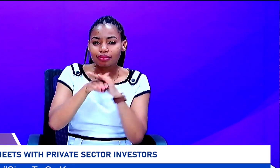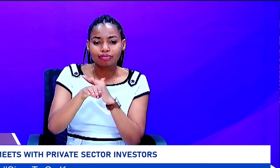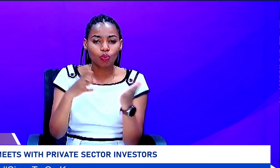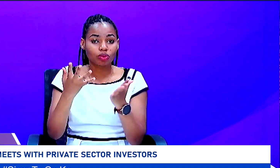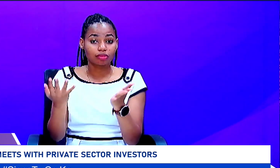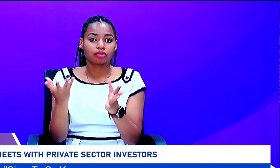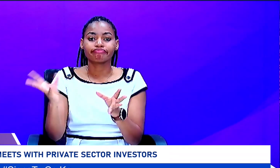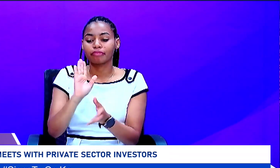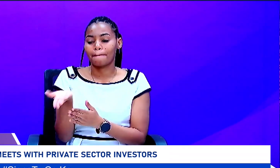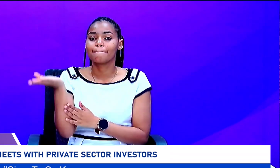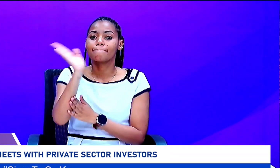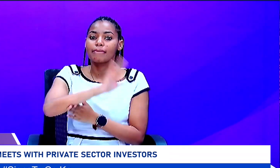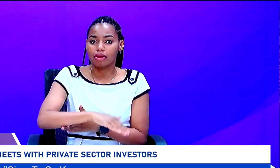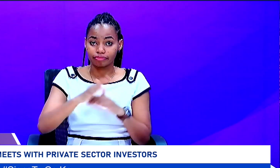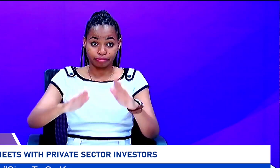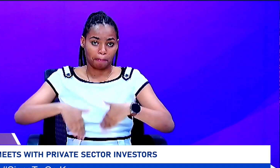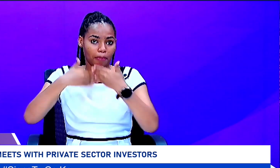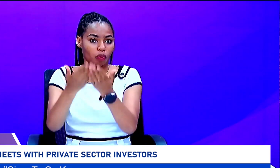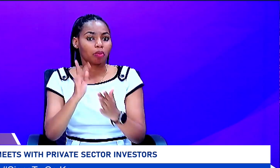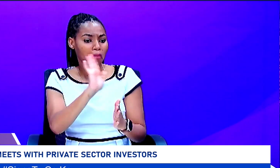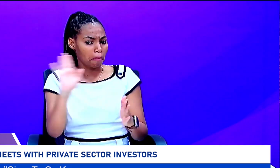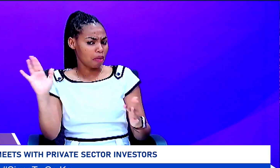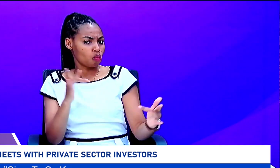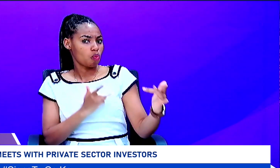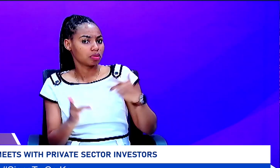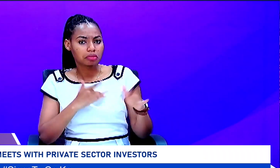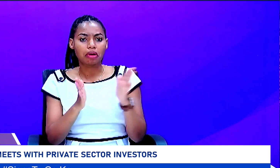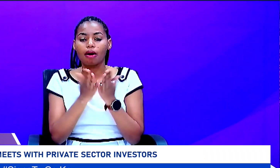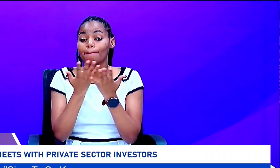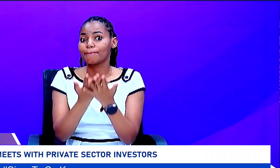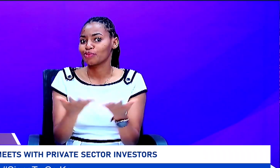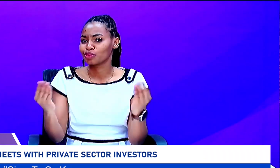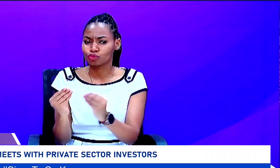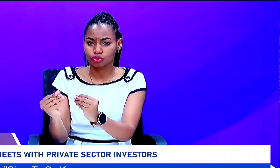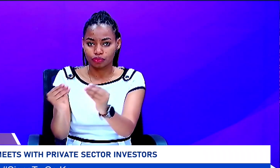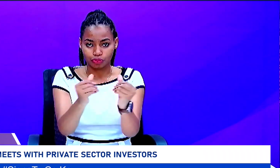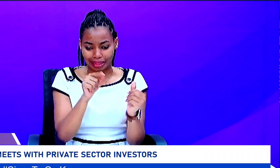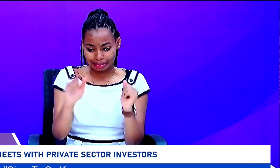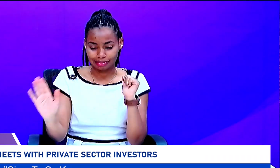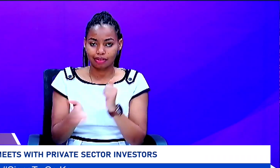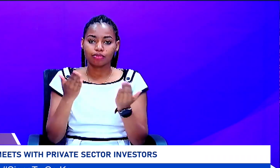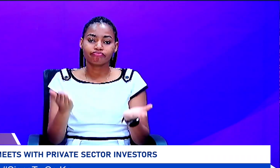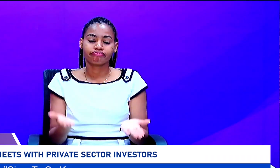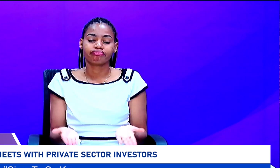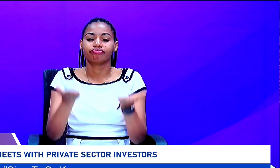by addressing key challenges such as bureaucracy and high taxes. The investors, in